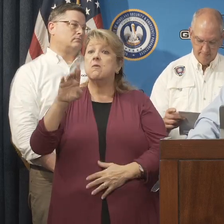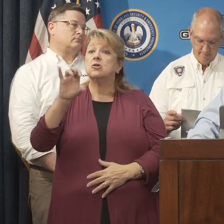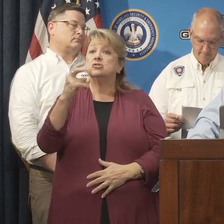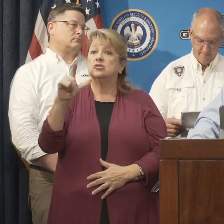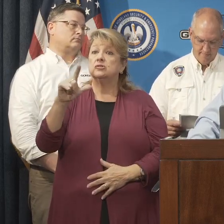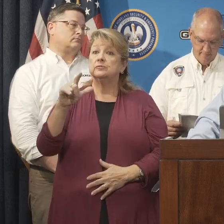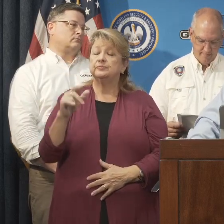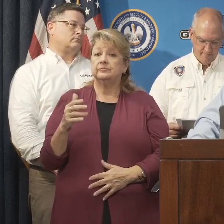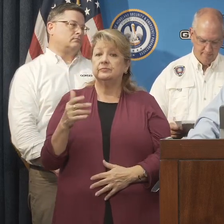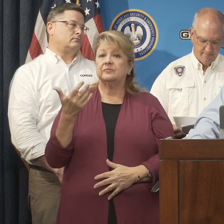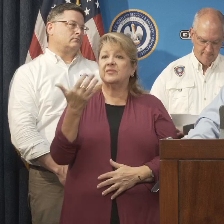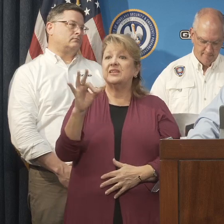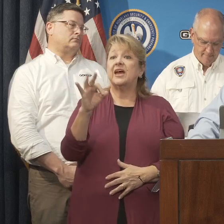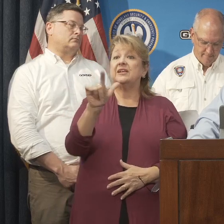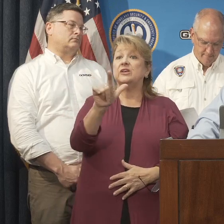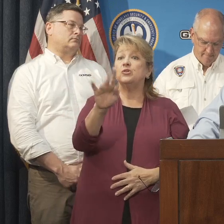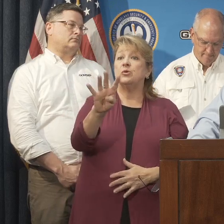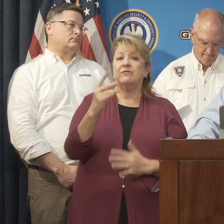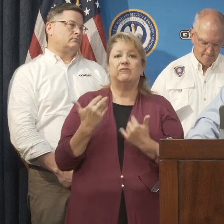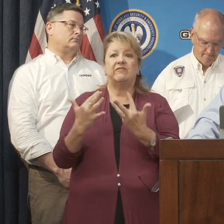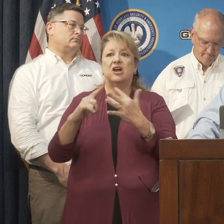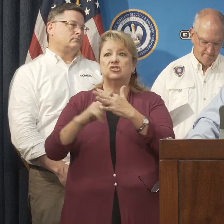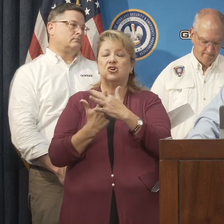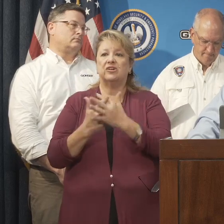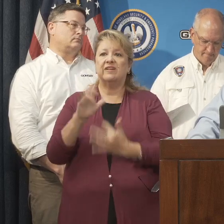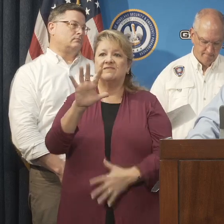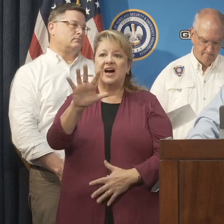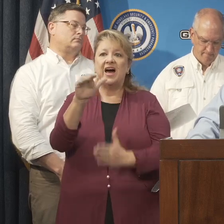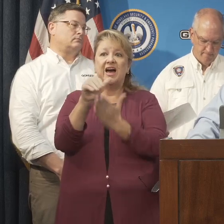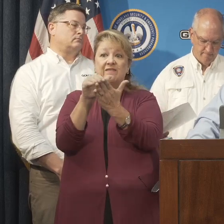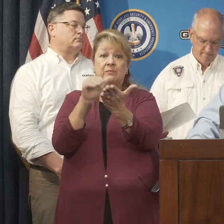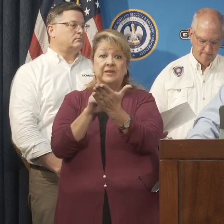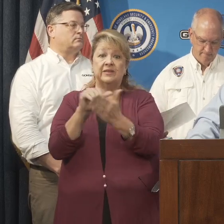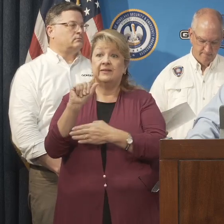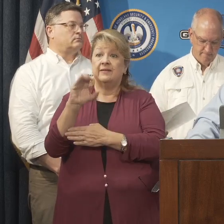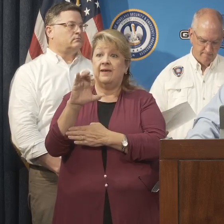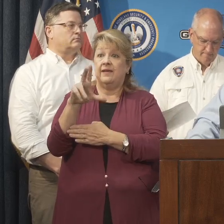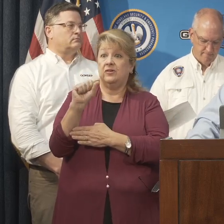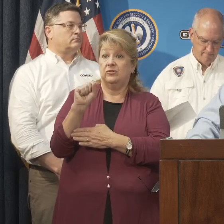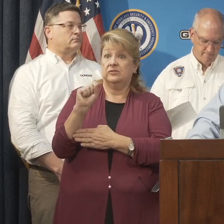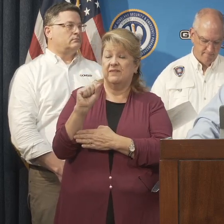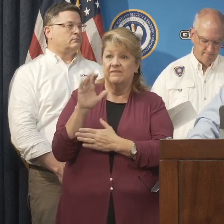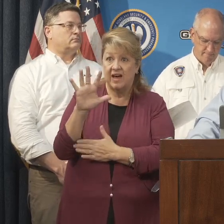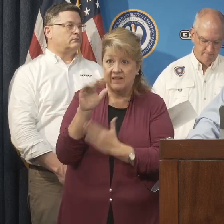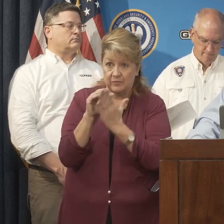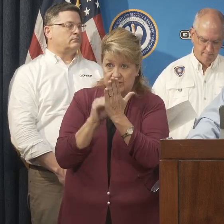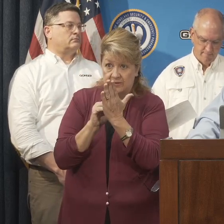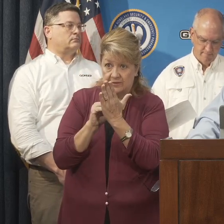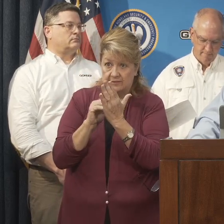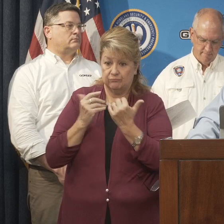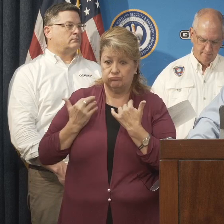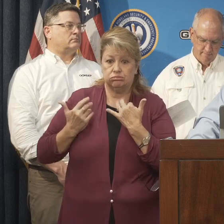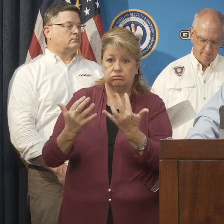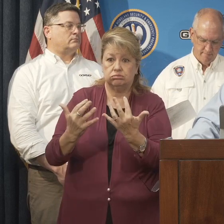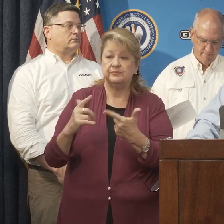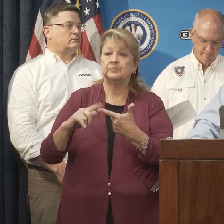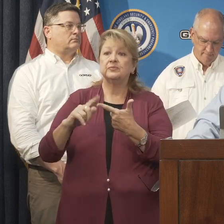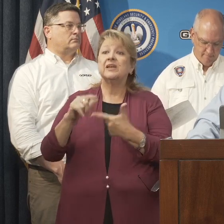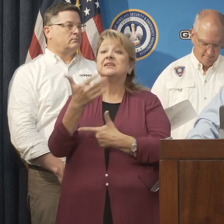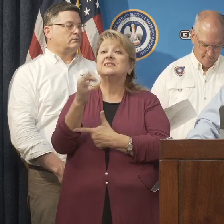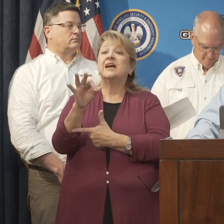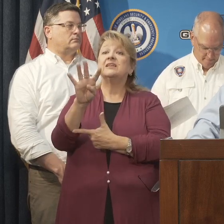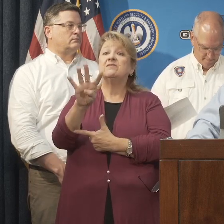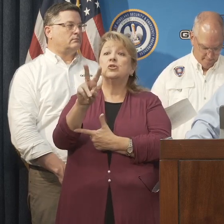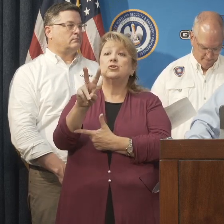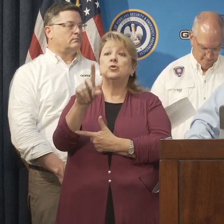1924, fire started. 5 million acres burned. 5 million. And then in 1942, it